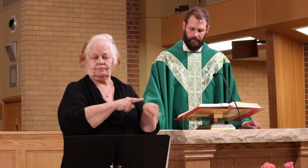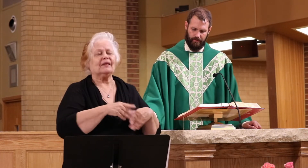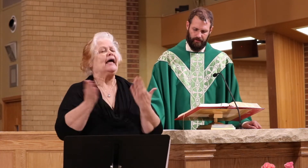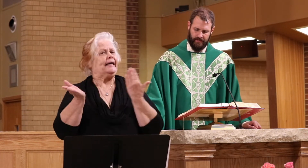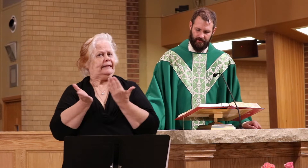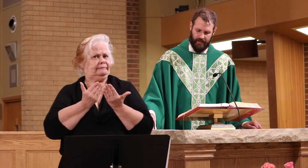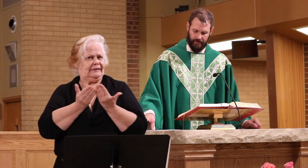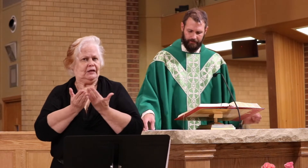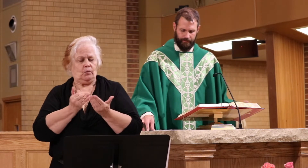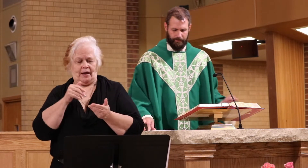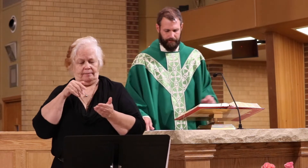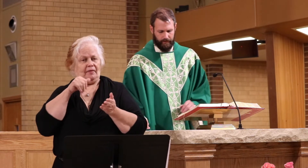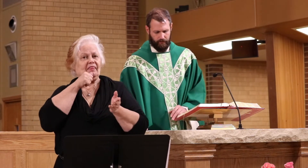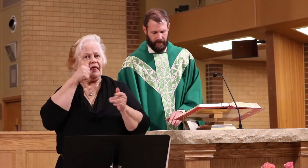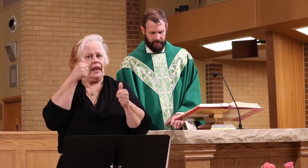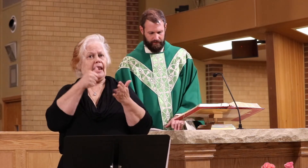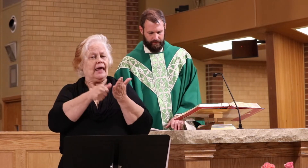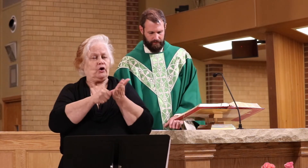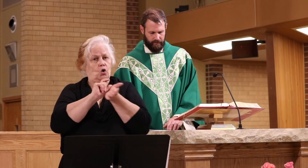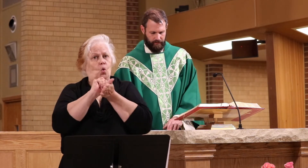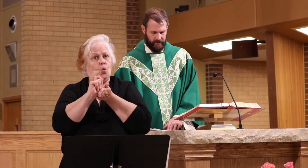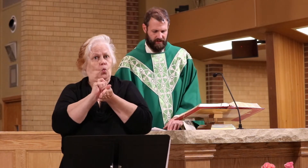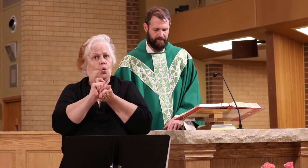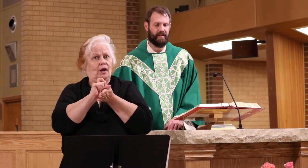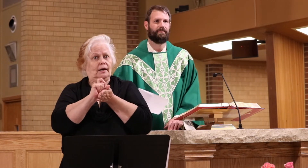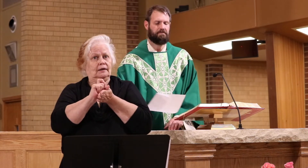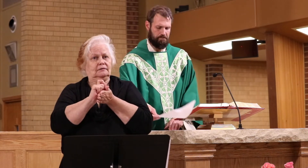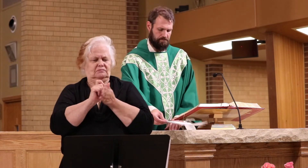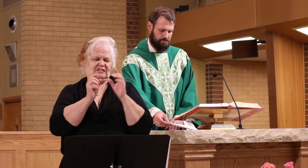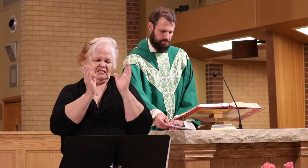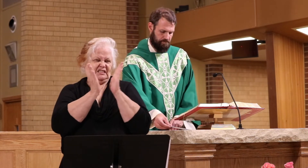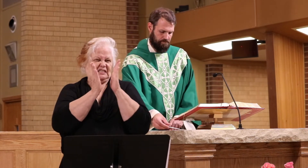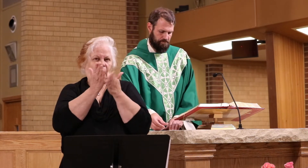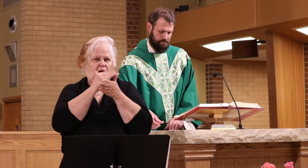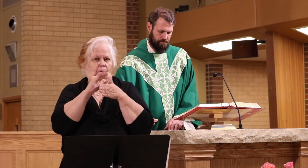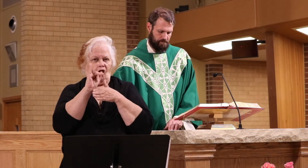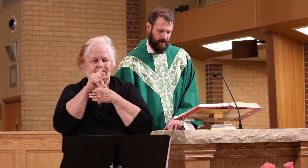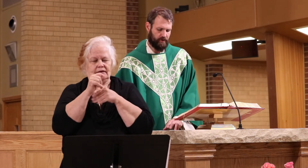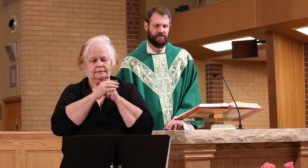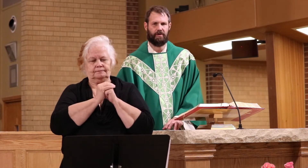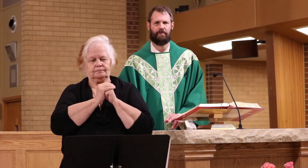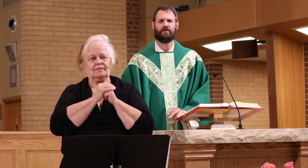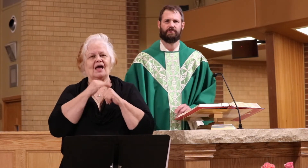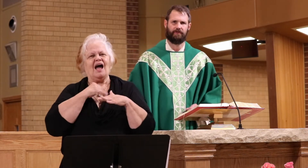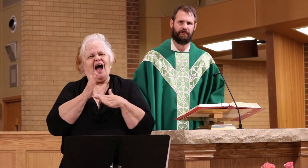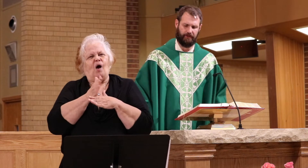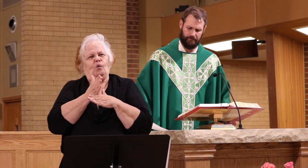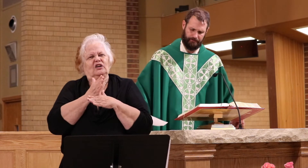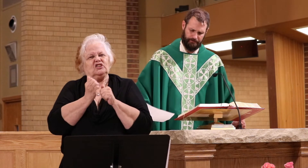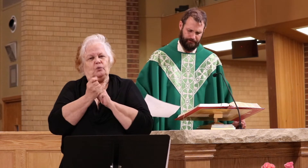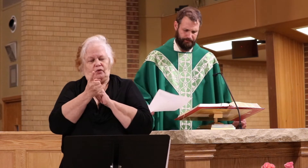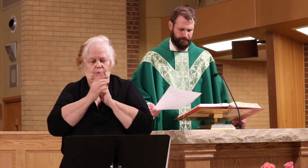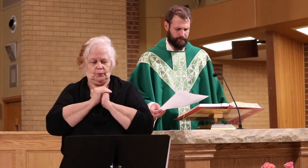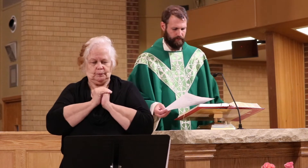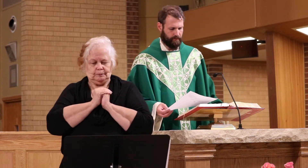Anyhow, this letter written, a snippet of it, I want to share parts of it with